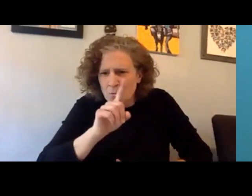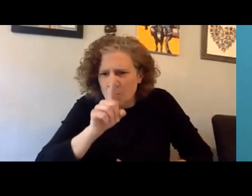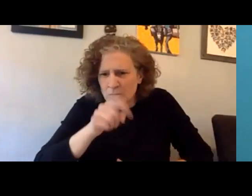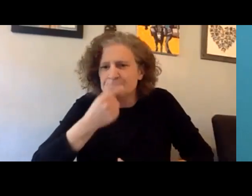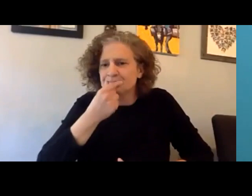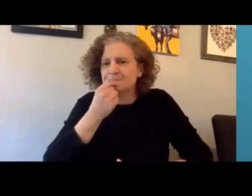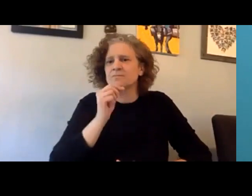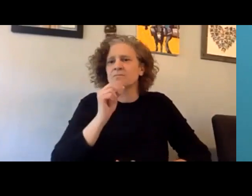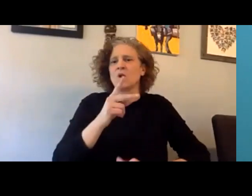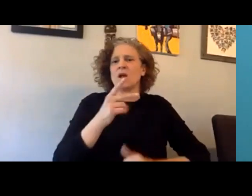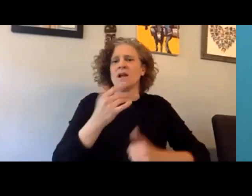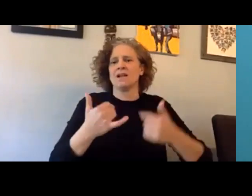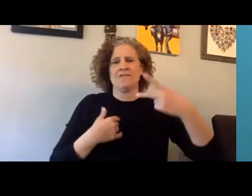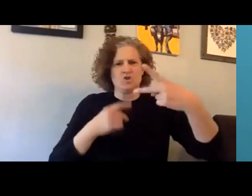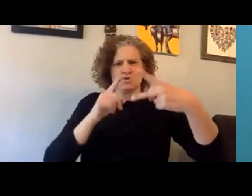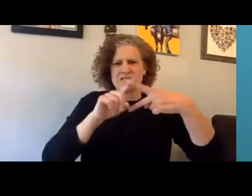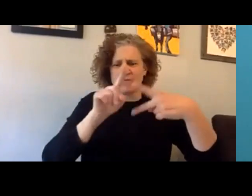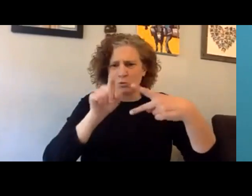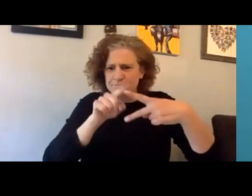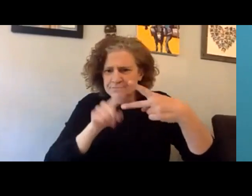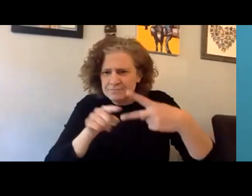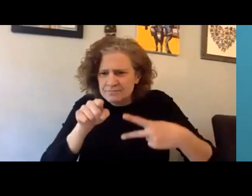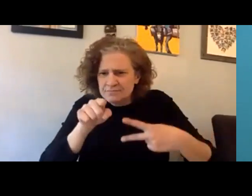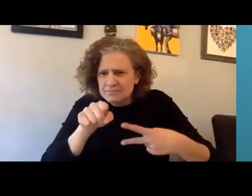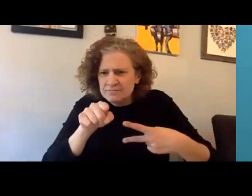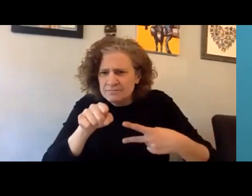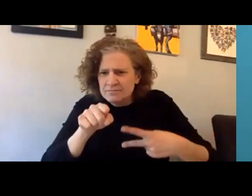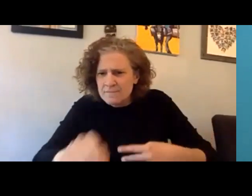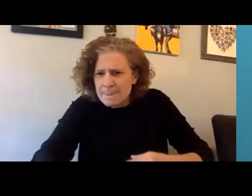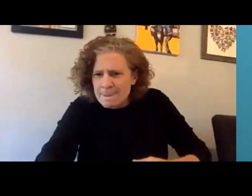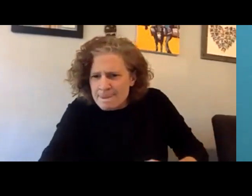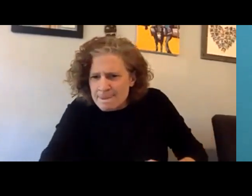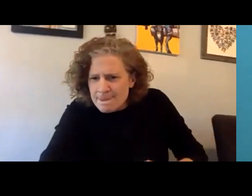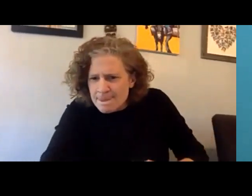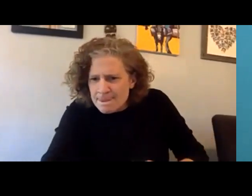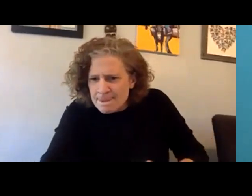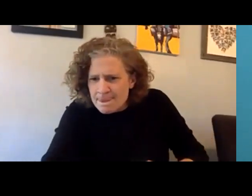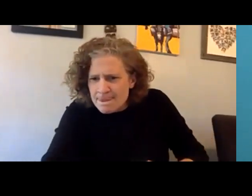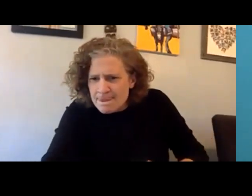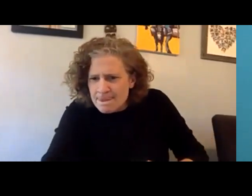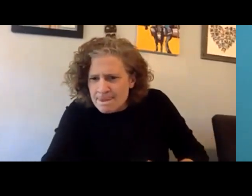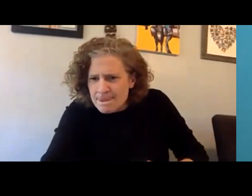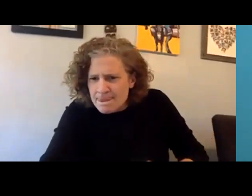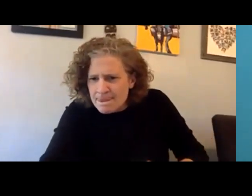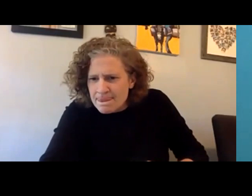Okay, good. We have other questions. Okay, so we have two different questions.